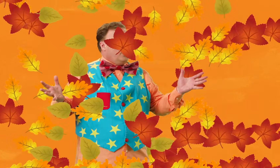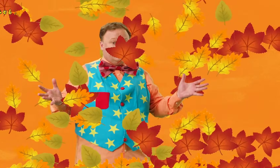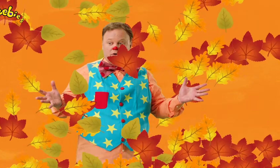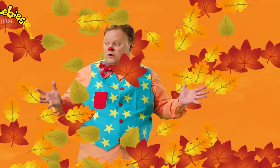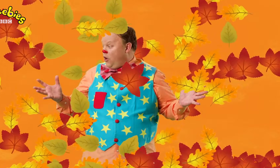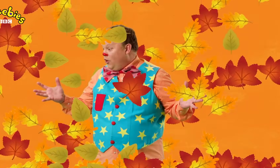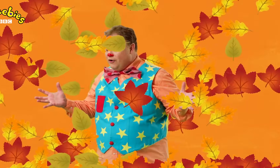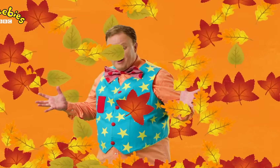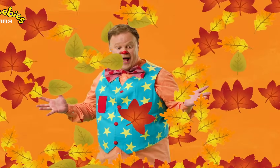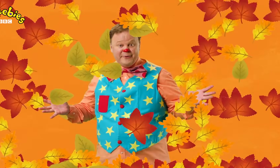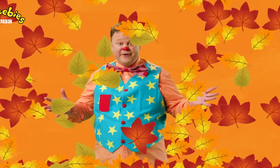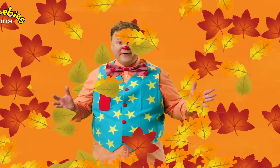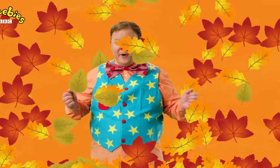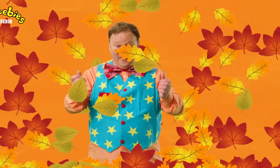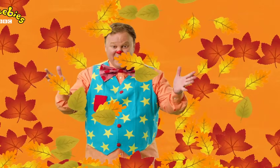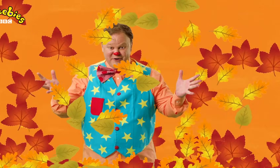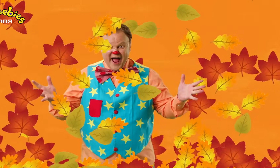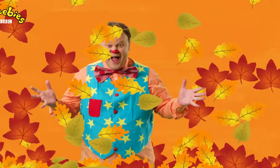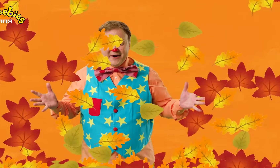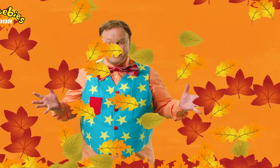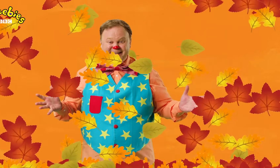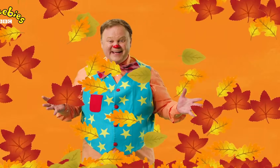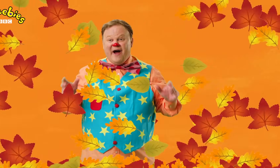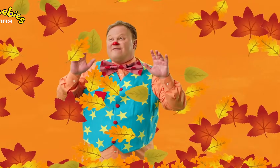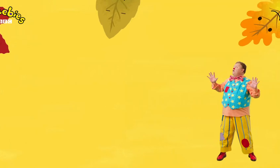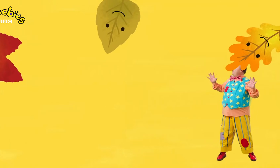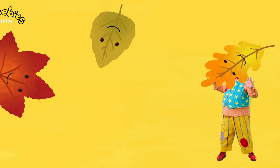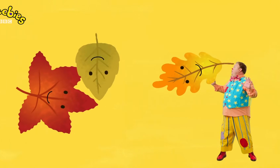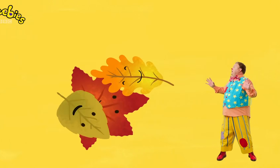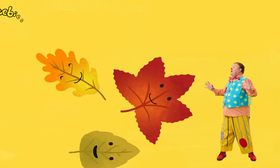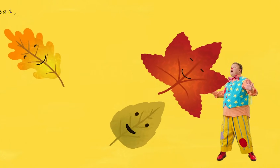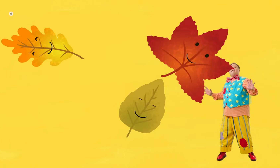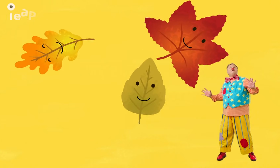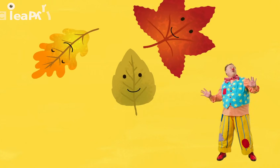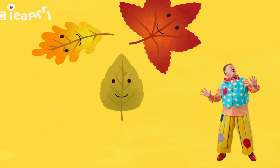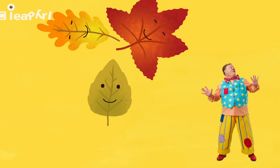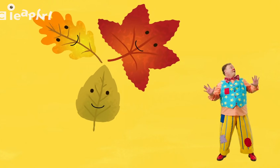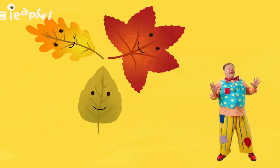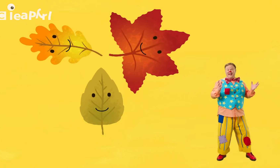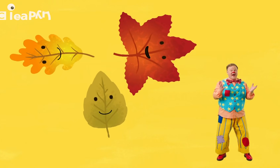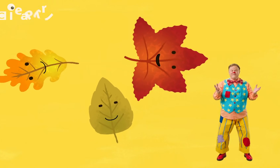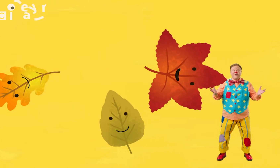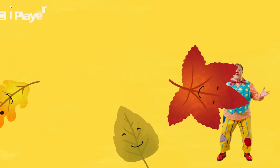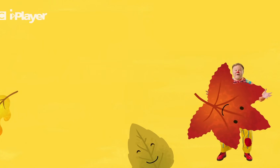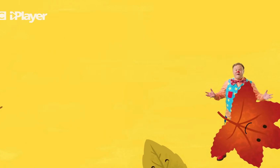around, all around, all around. Falling, falling,